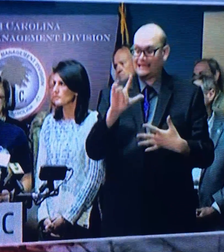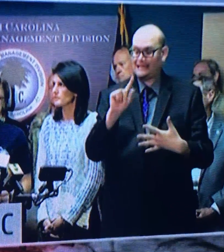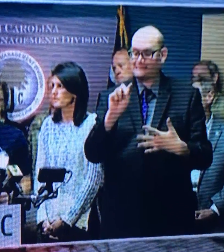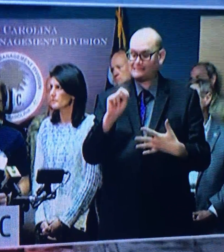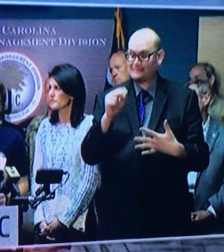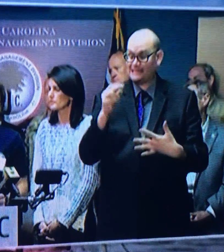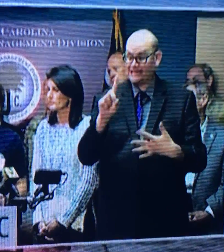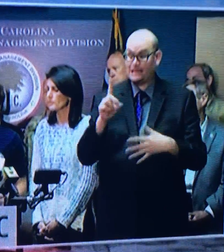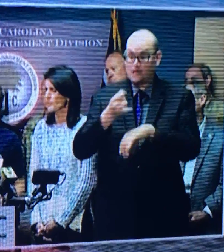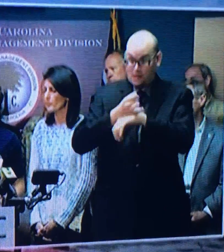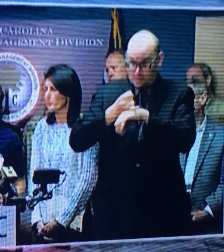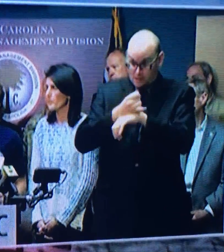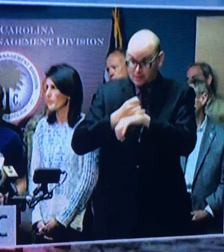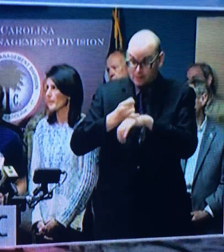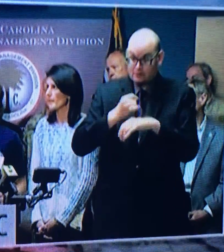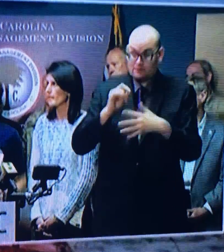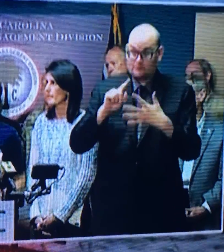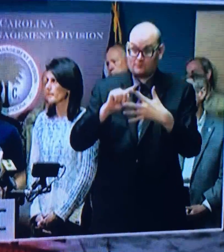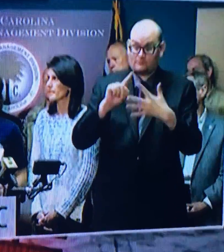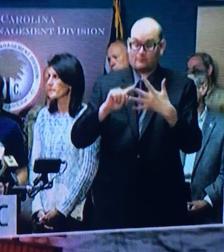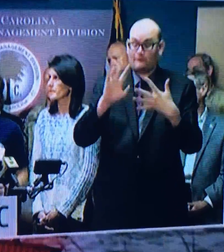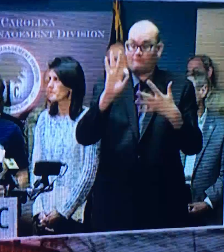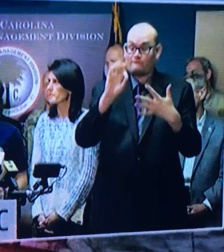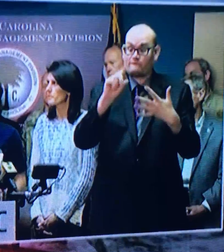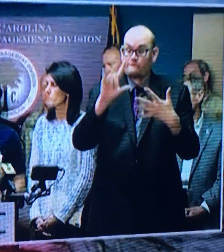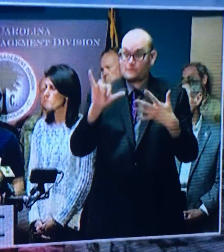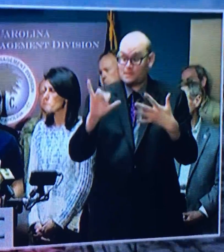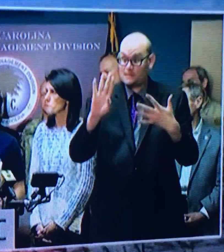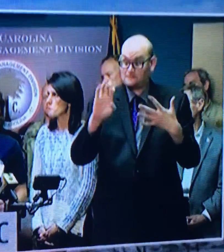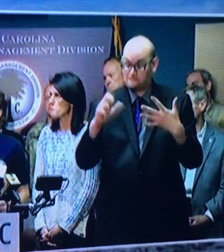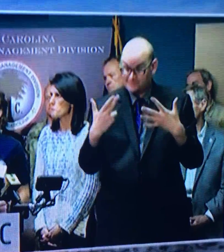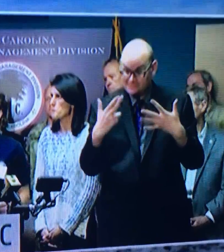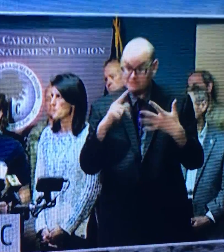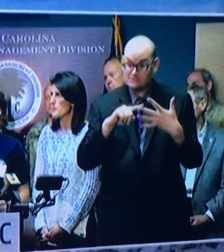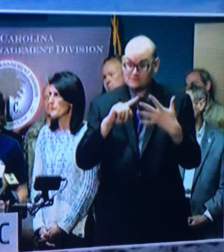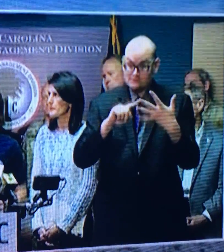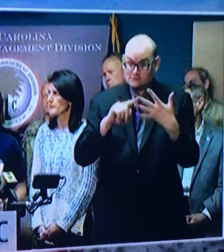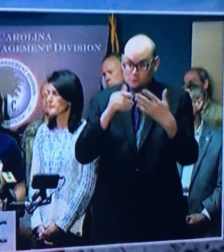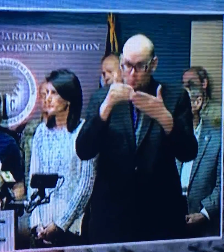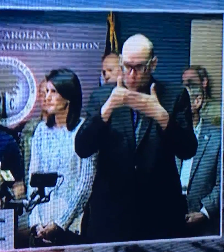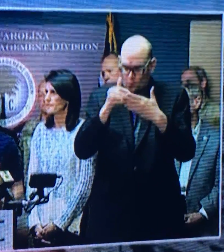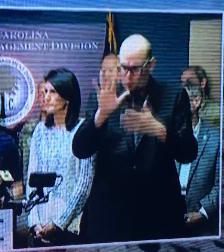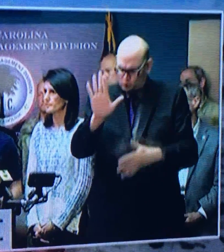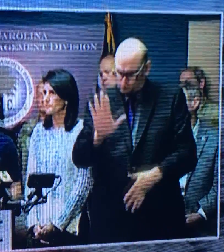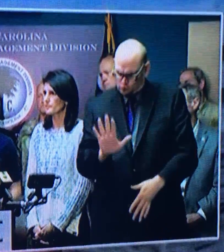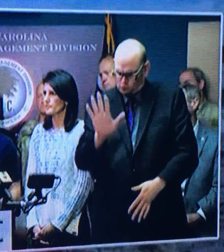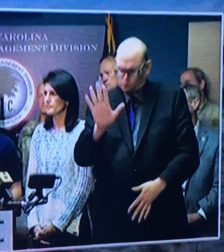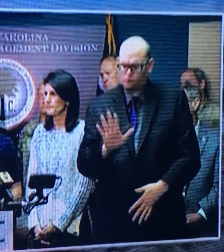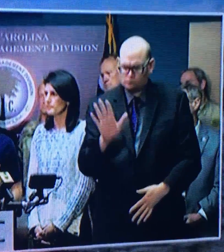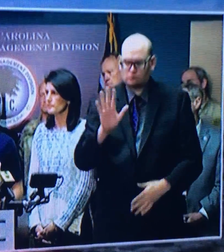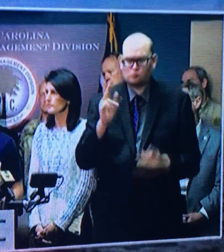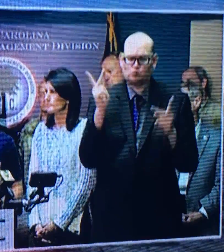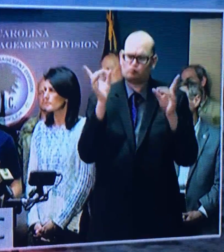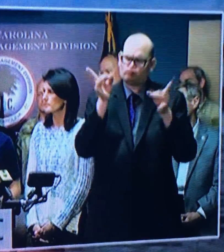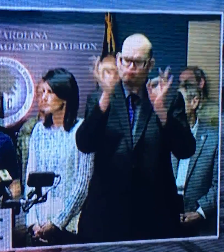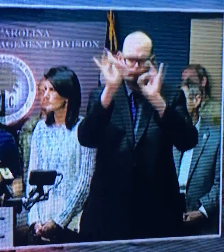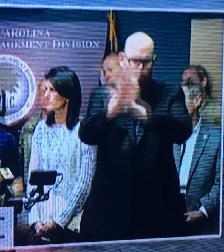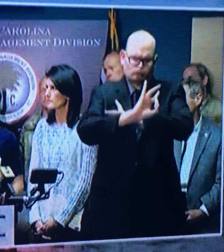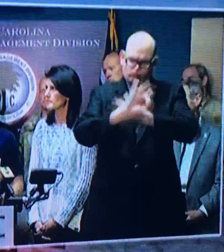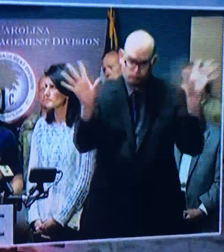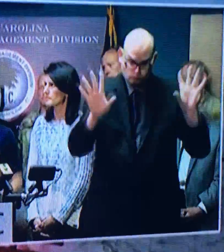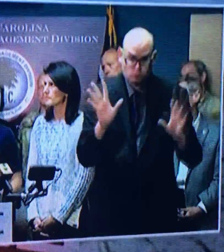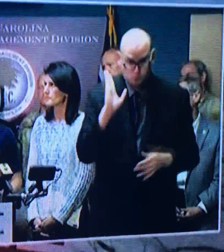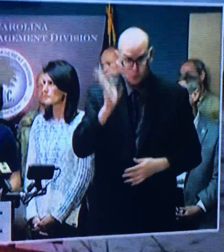Beach. Roads in and out of barrier islands will likely become impassable due to the surge. If you don't evacuate now, you may become